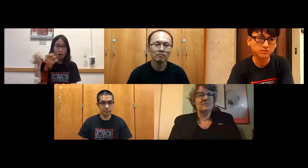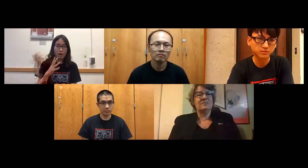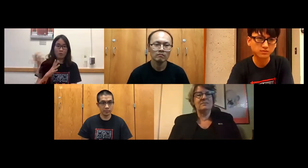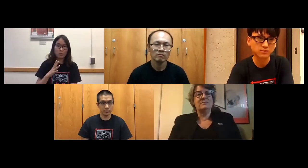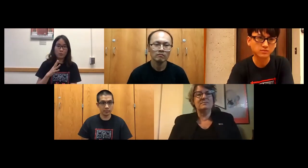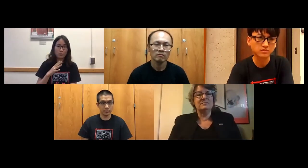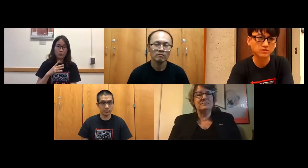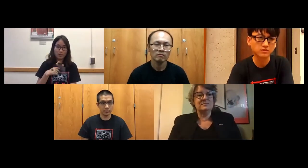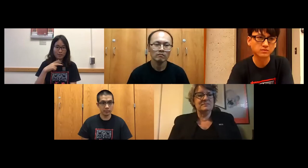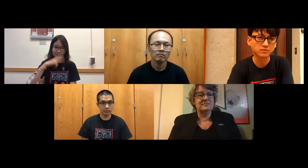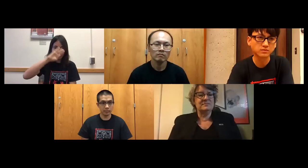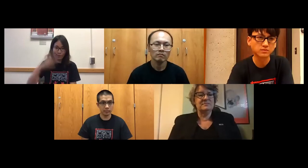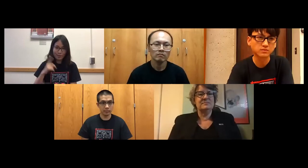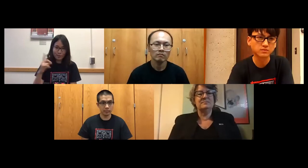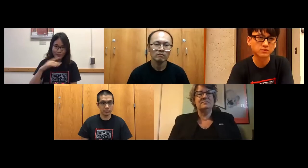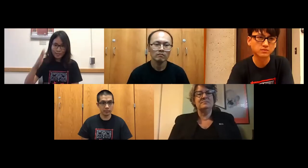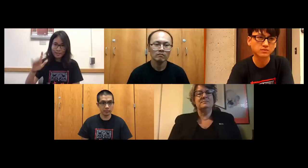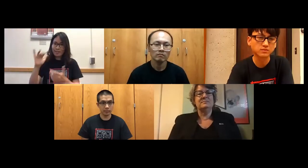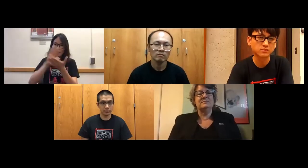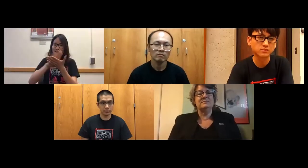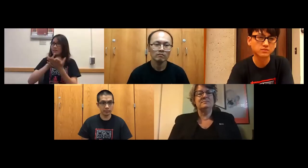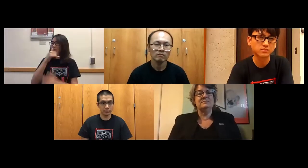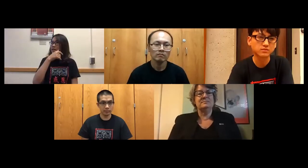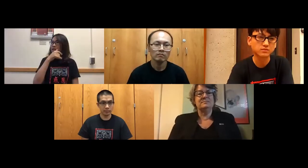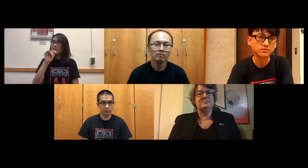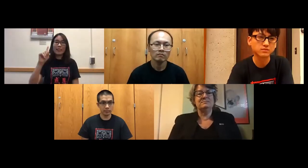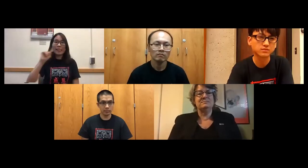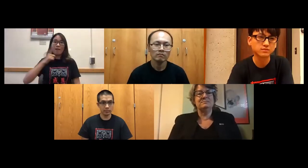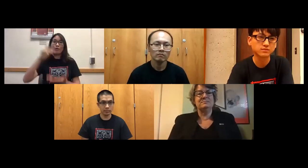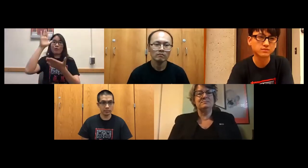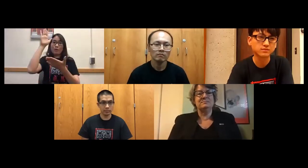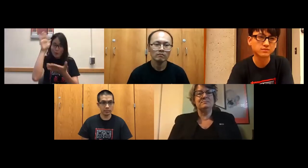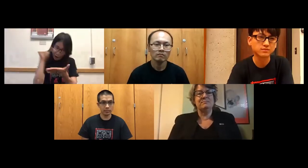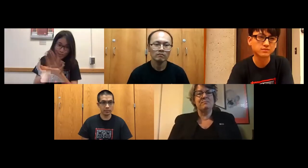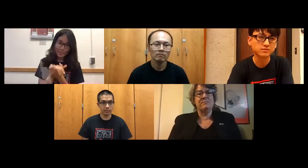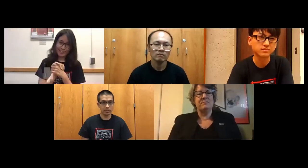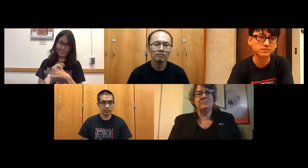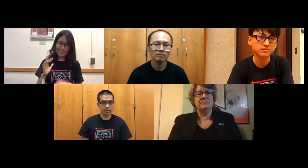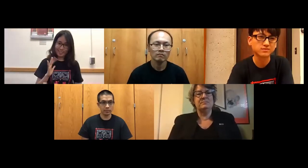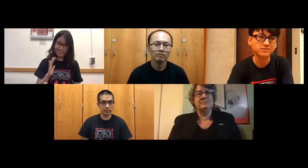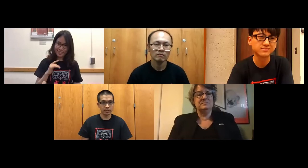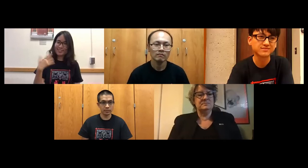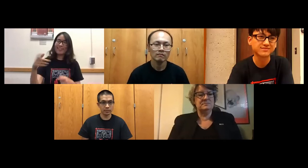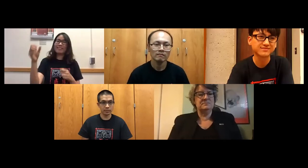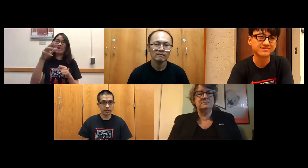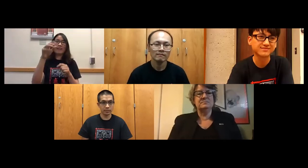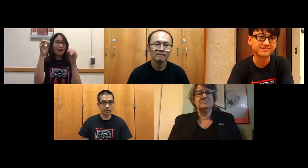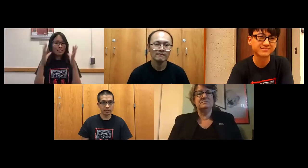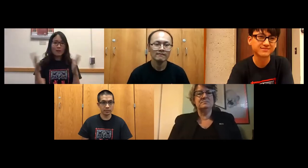them. That's amazing. I've never seen anything like that before. At a school for the deaf,